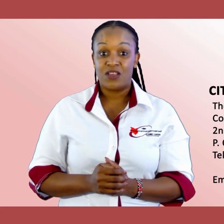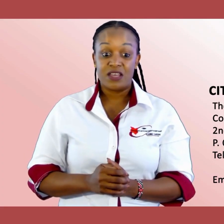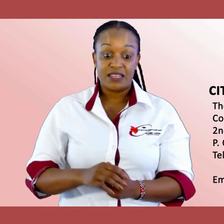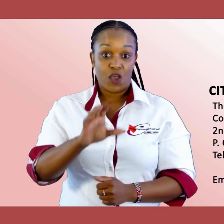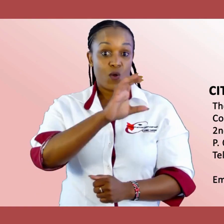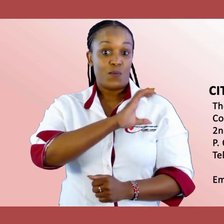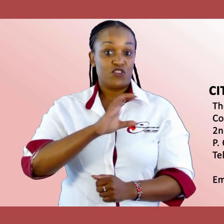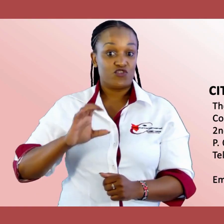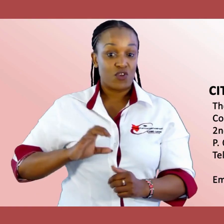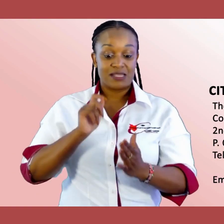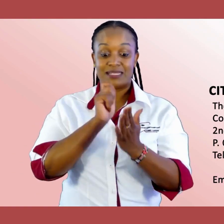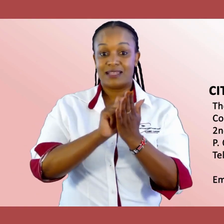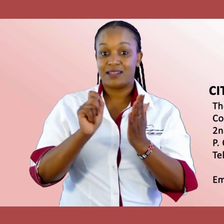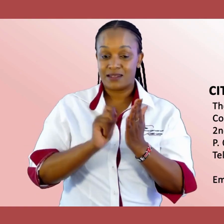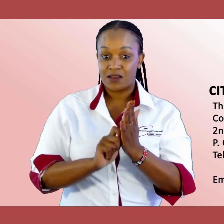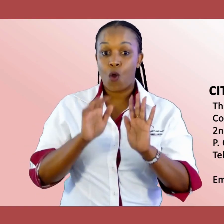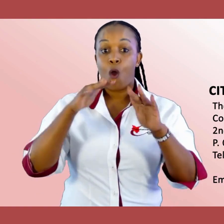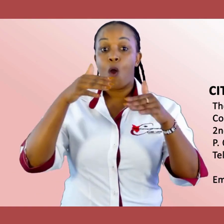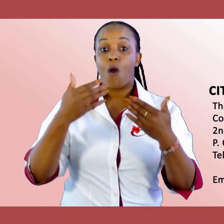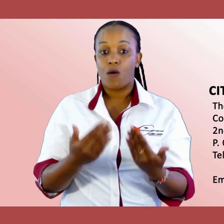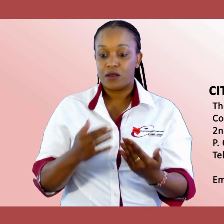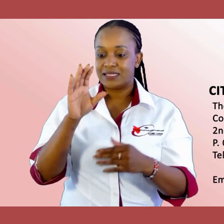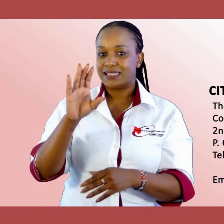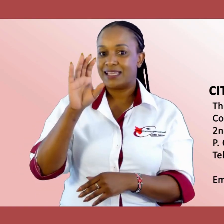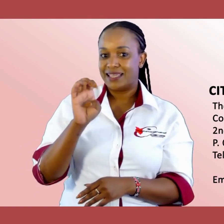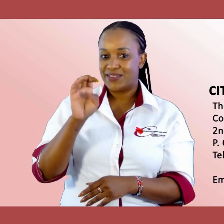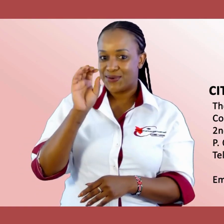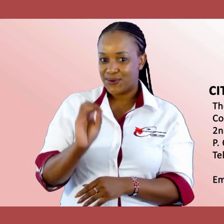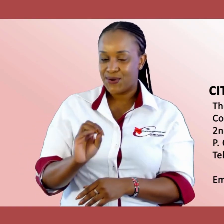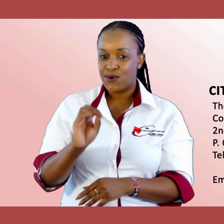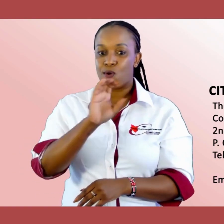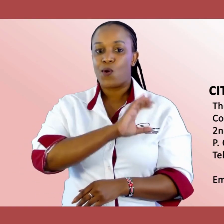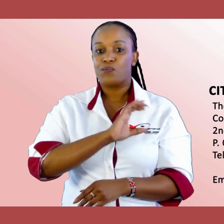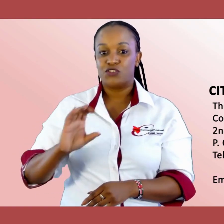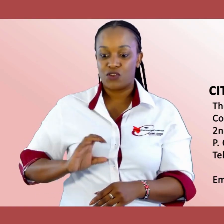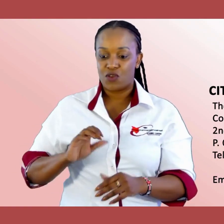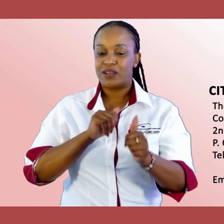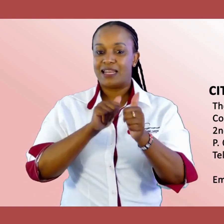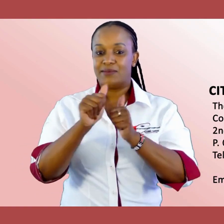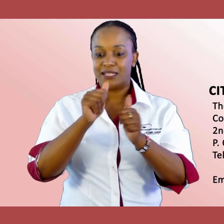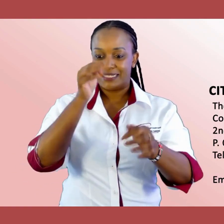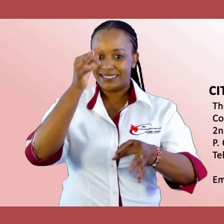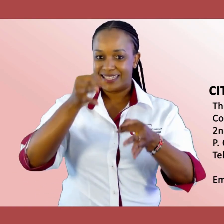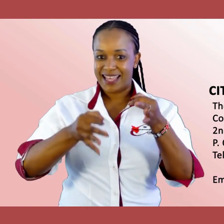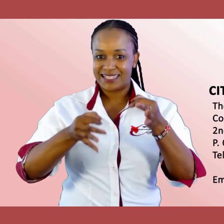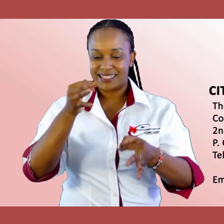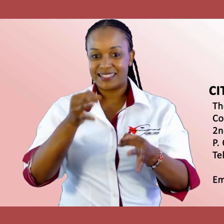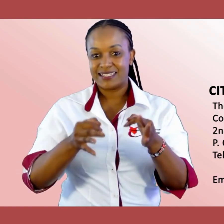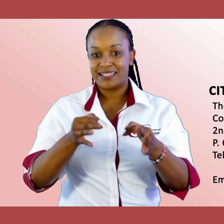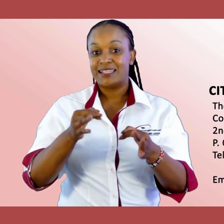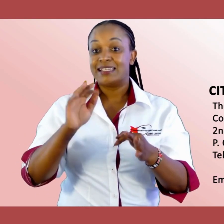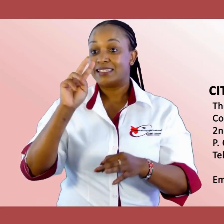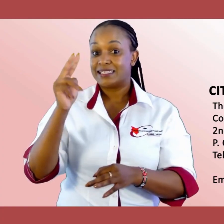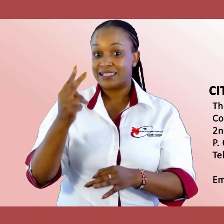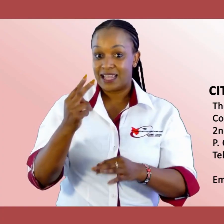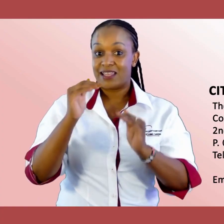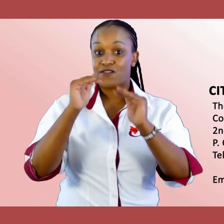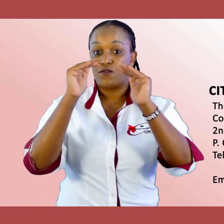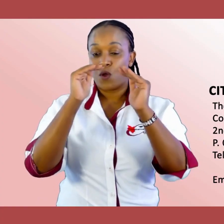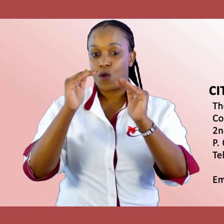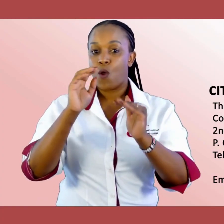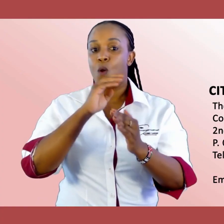The Commission Secretary or Chief Executive Officer, Commission on Administrative Justice, 2nd